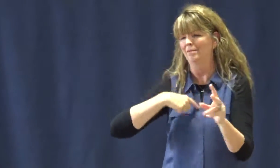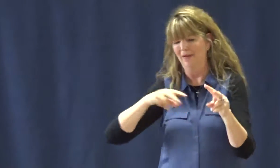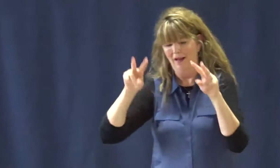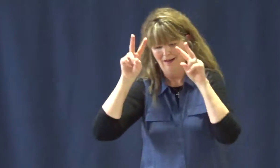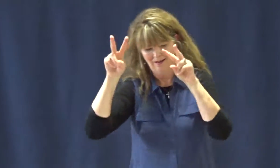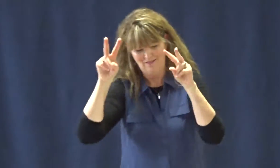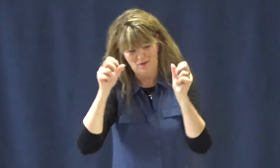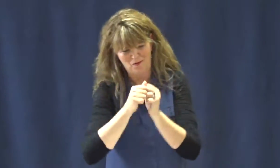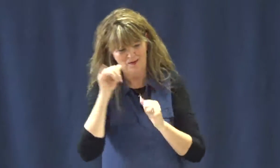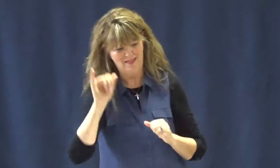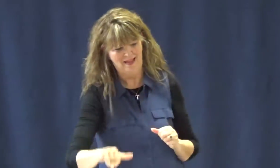first year.